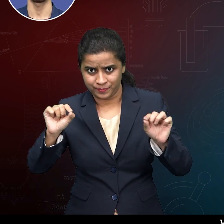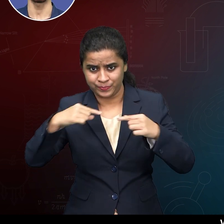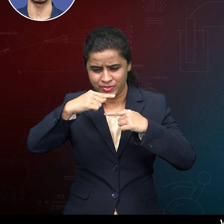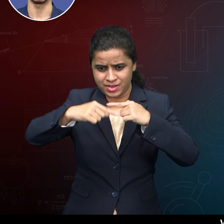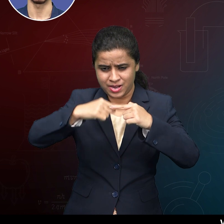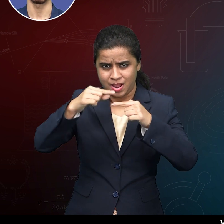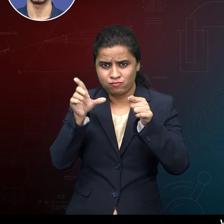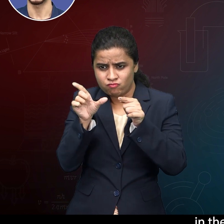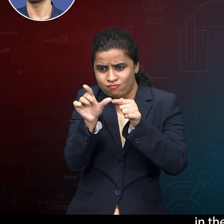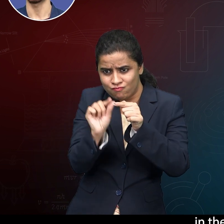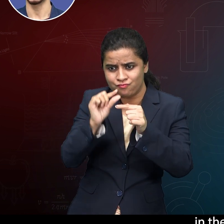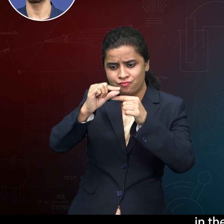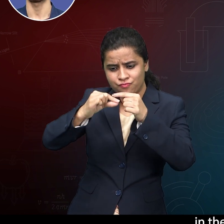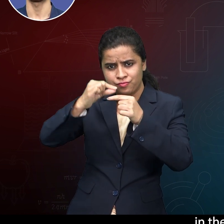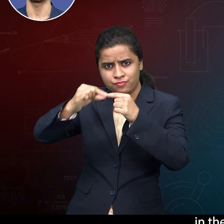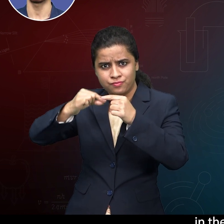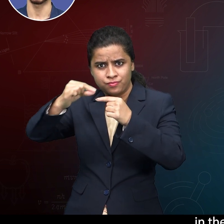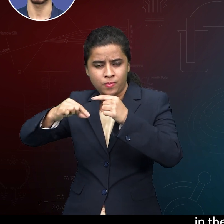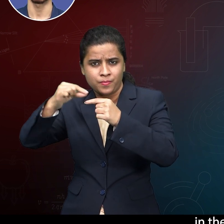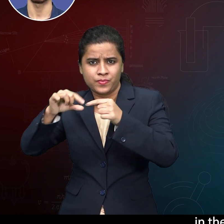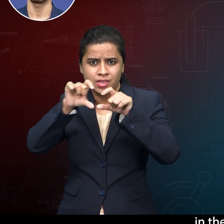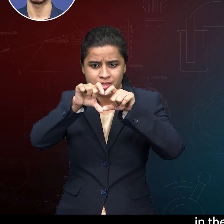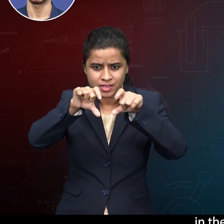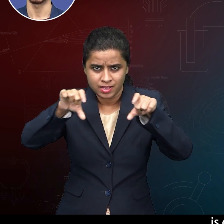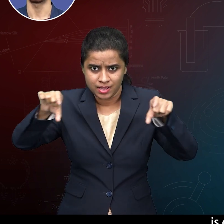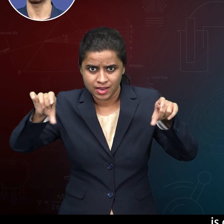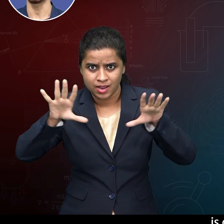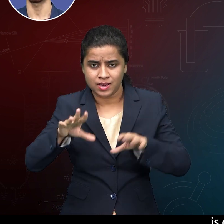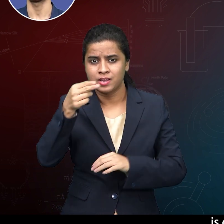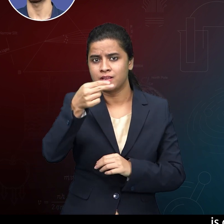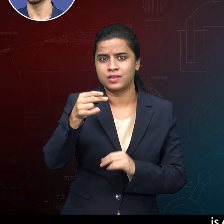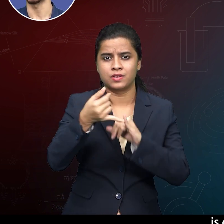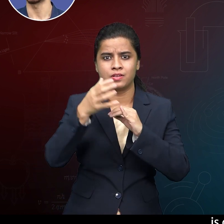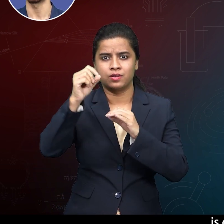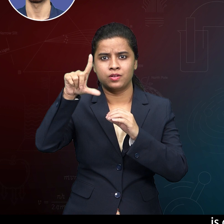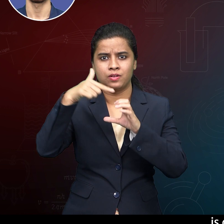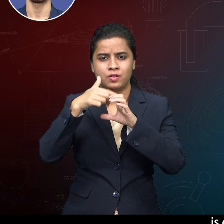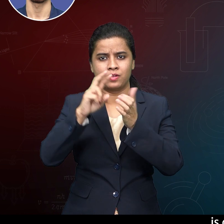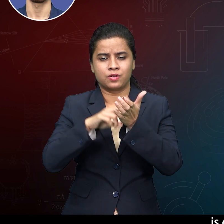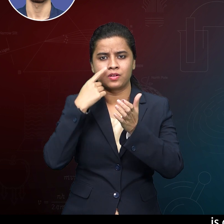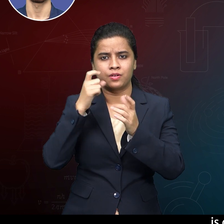wrapped closely in the shape of a cylinder is called a solenoid.